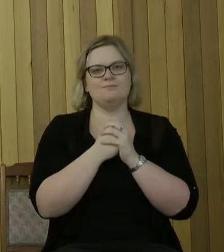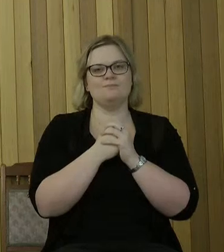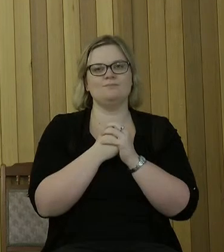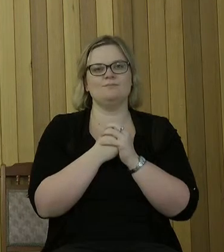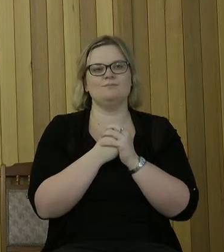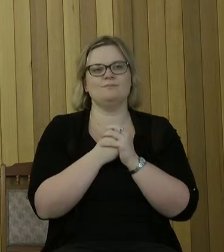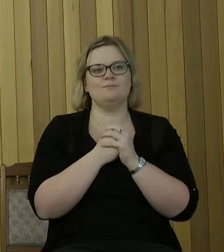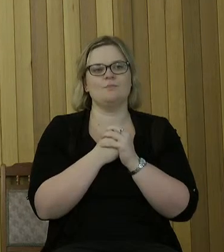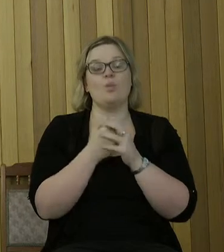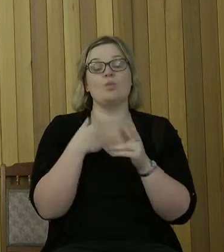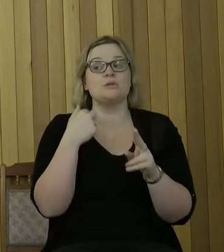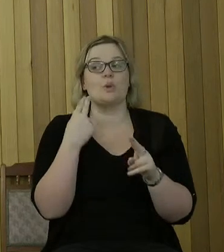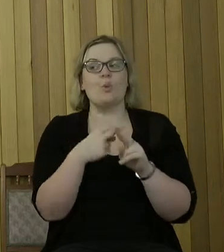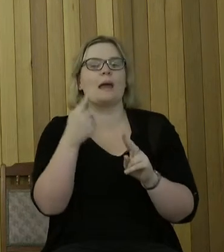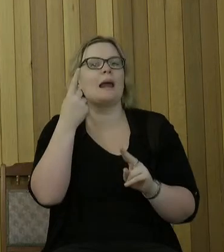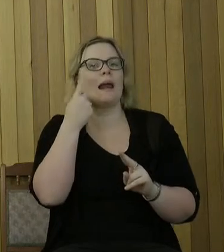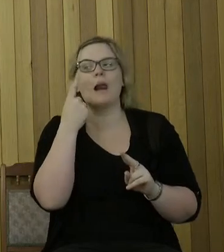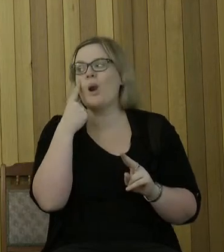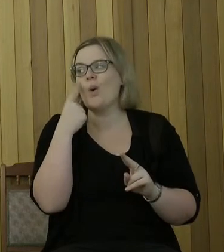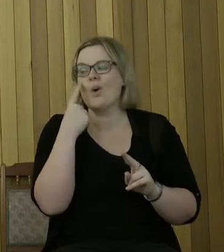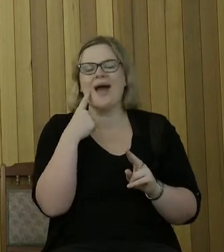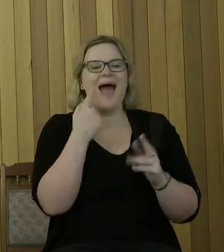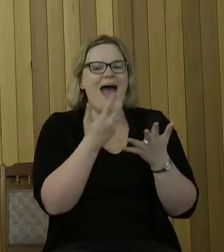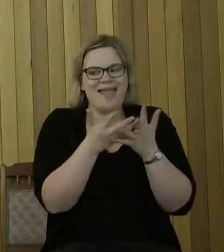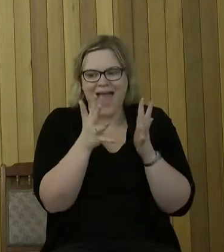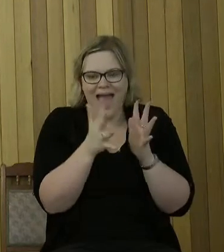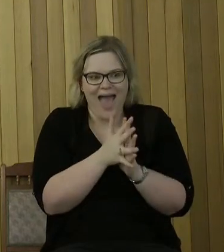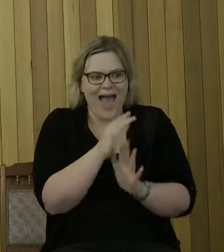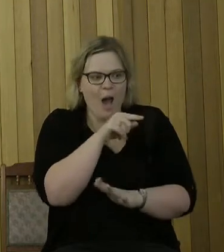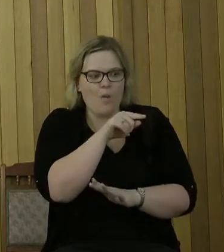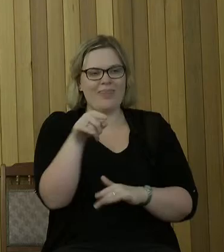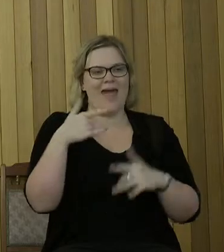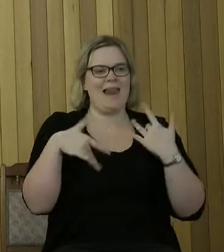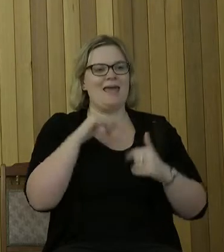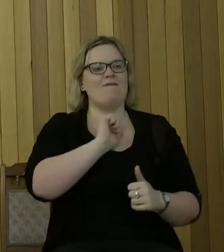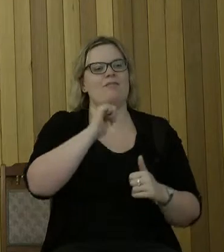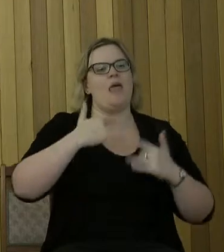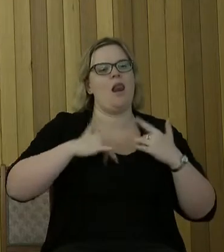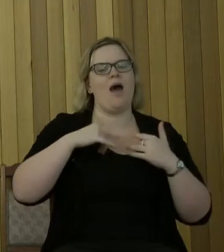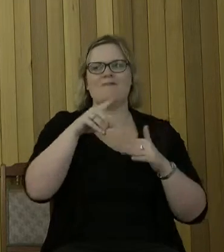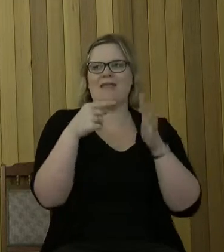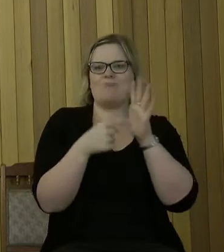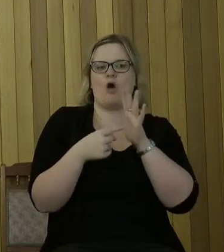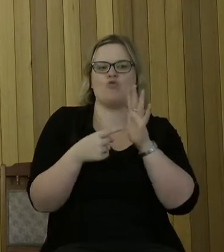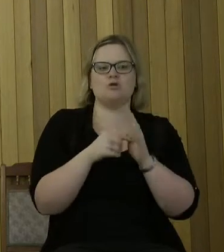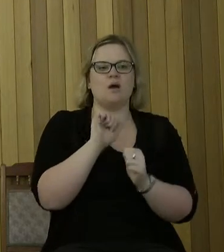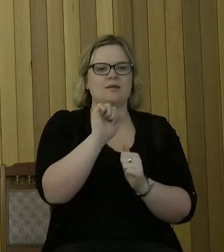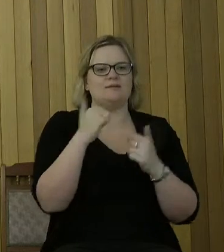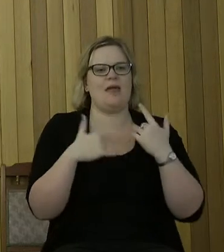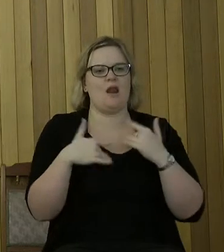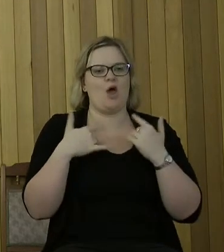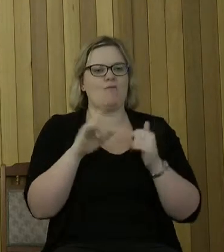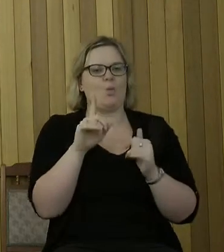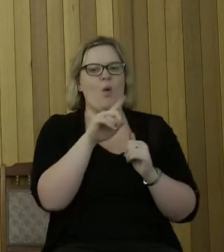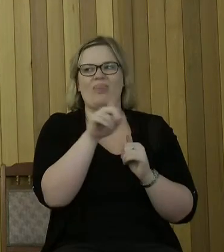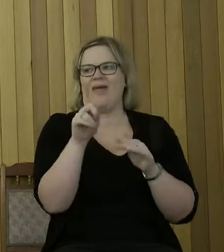we'll just look quickly at how they lived their lives, how they prioritized their lives, what they